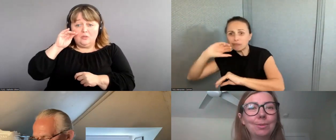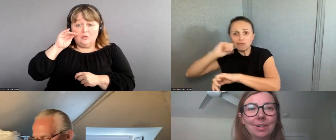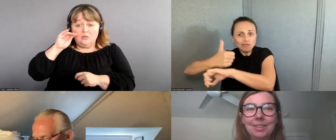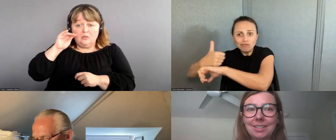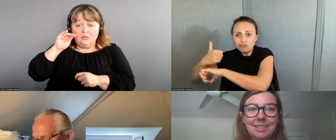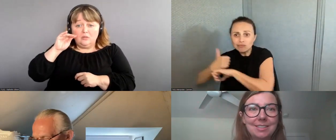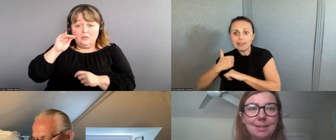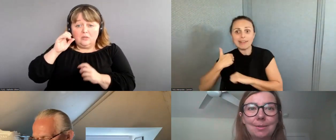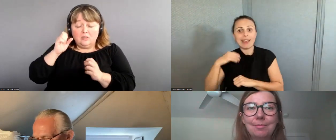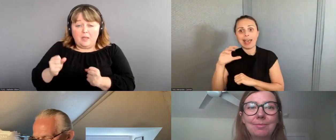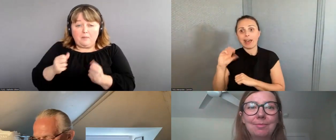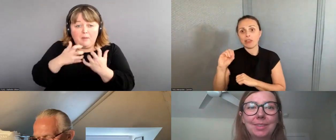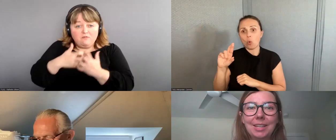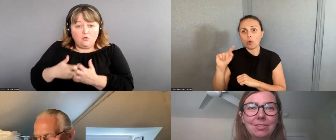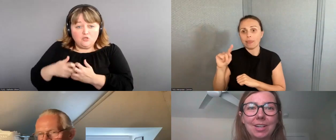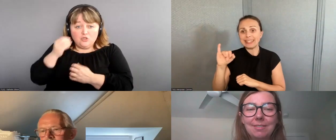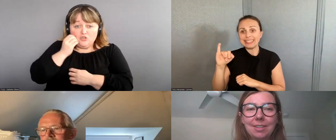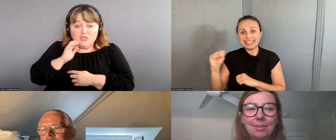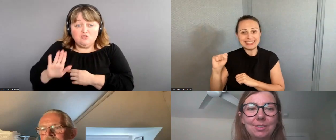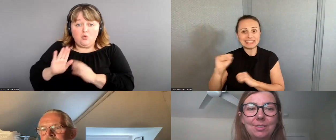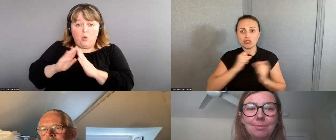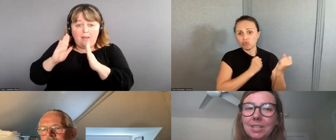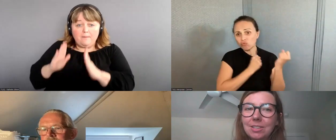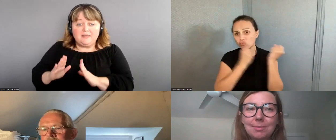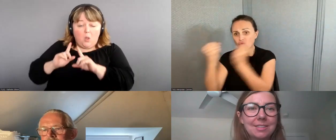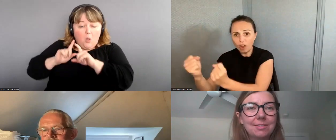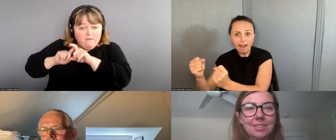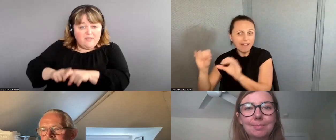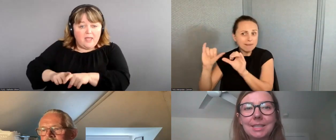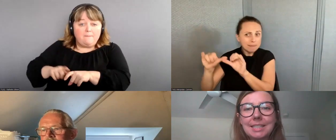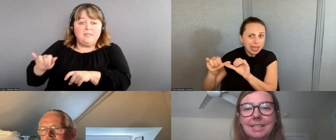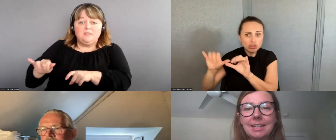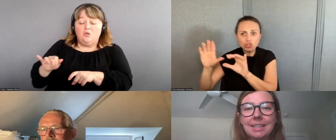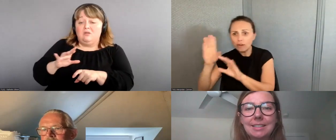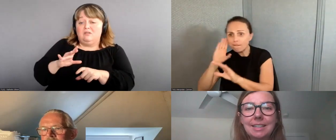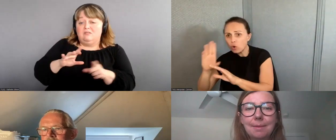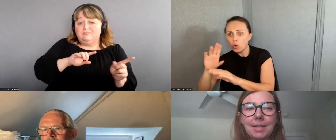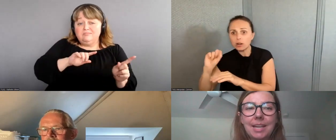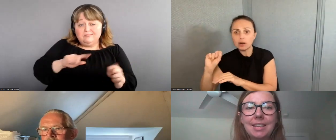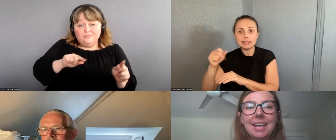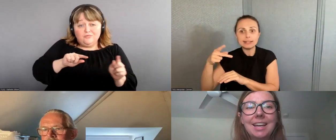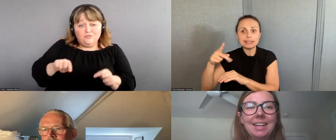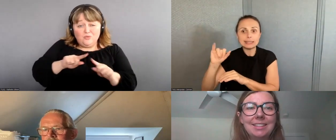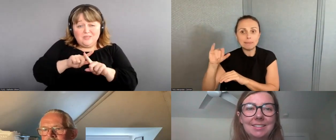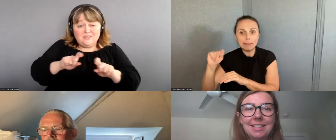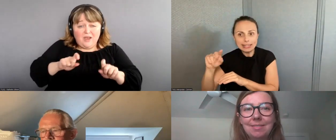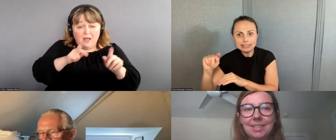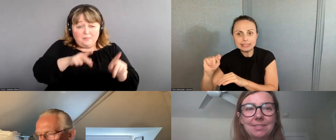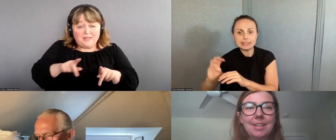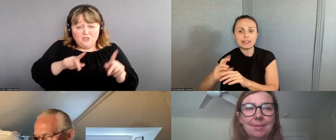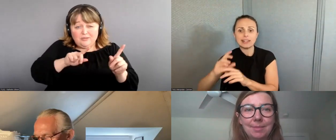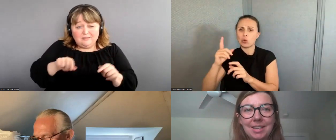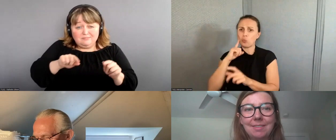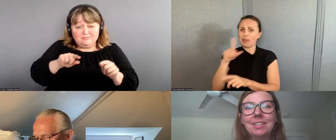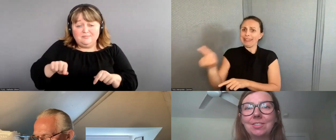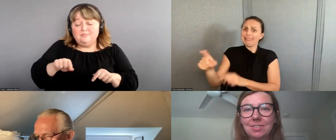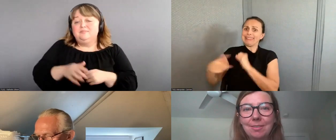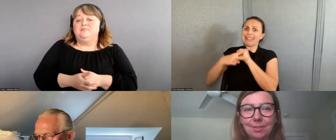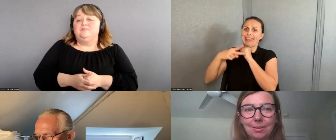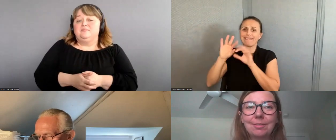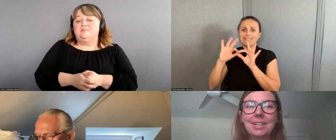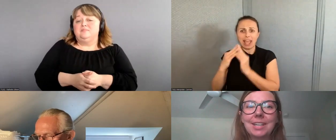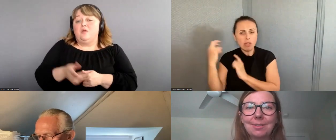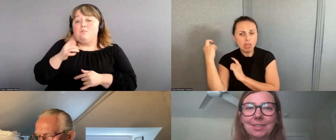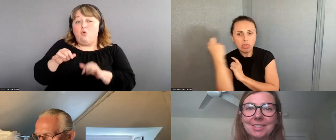had orthotists come, like, drive out to do measurements for splints and things to get made. And it saved this family having to